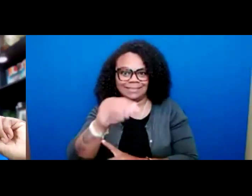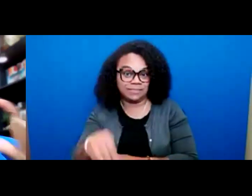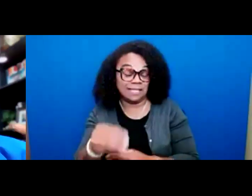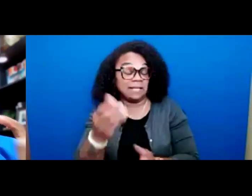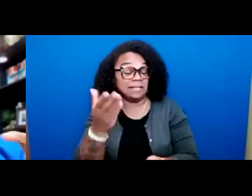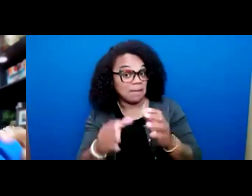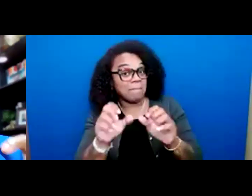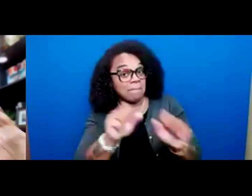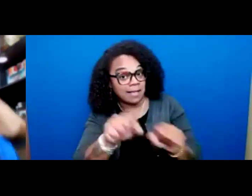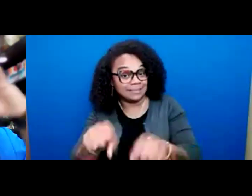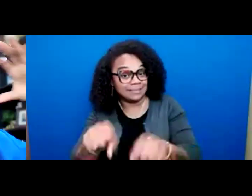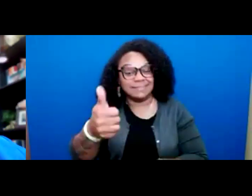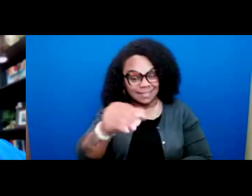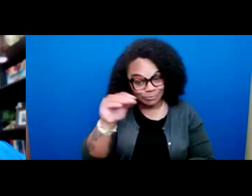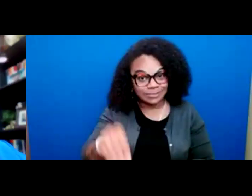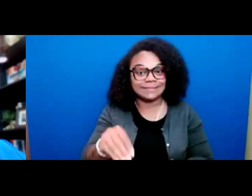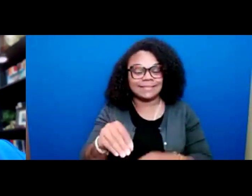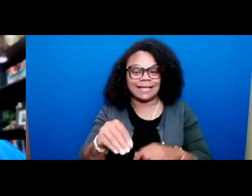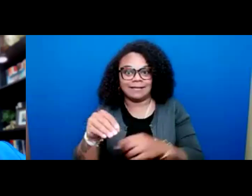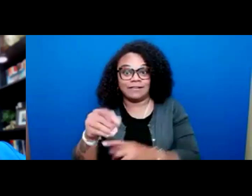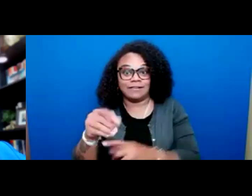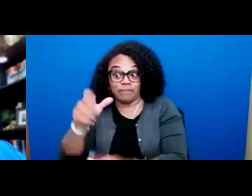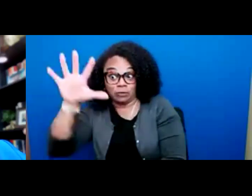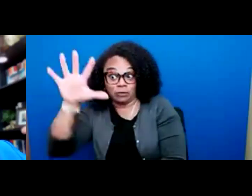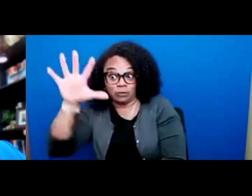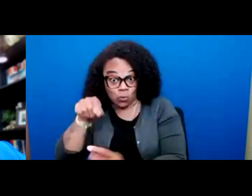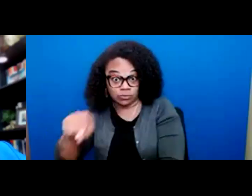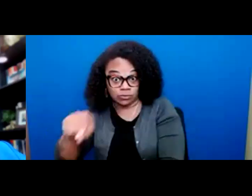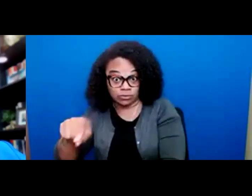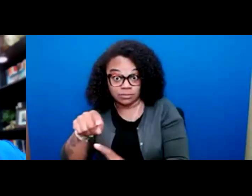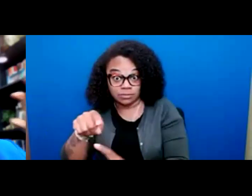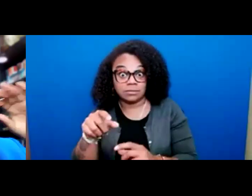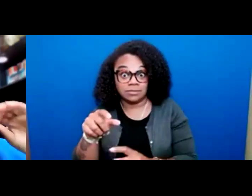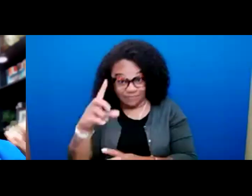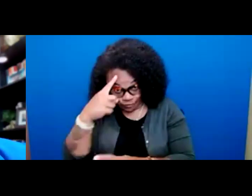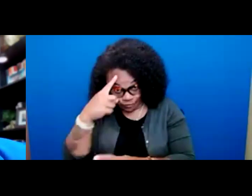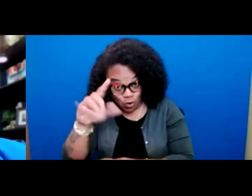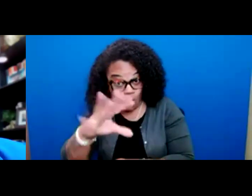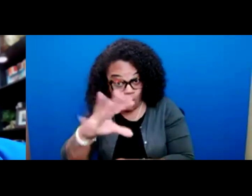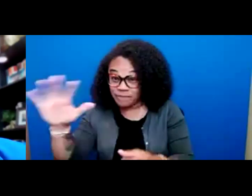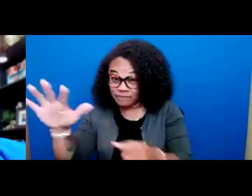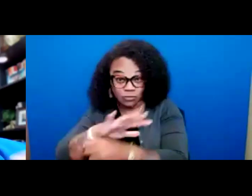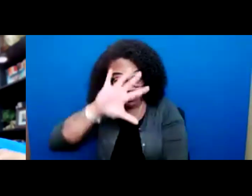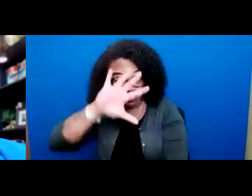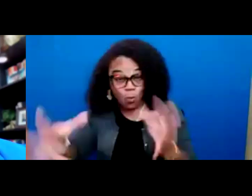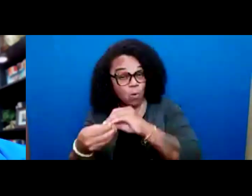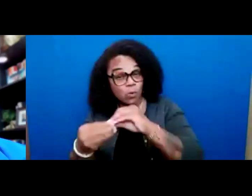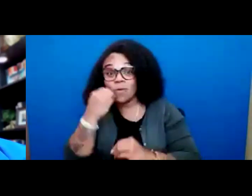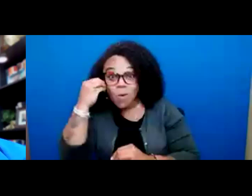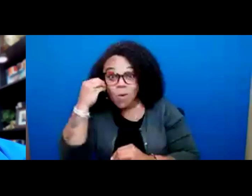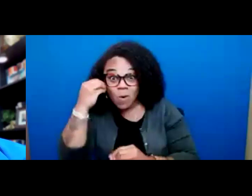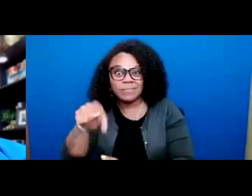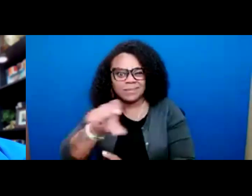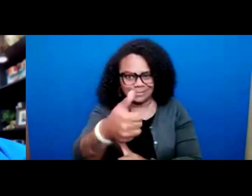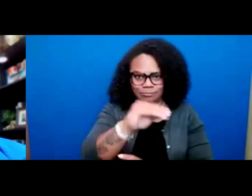possibility that 10% of the total cost to that home in that cost category